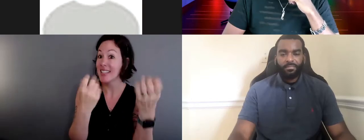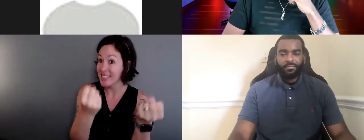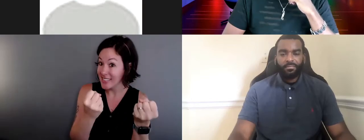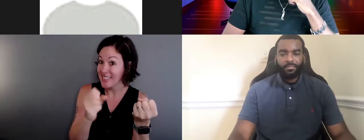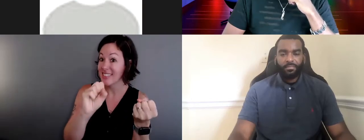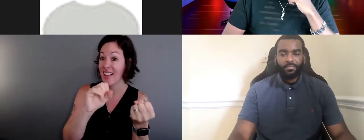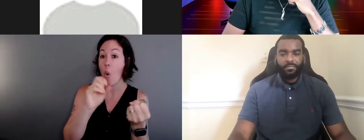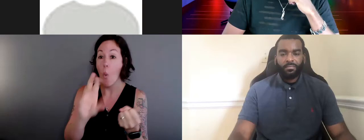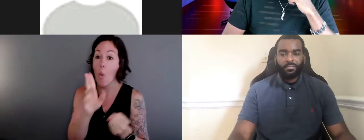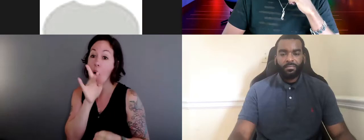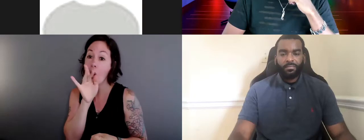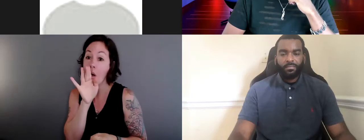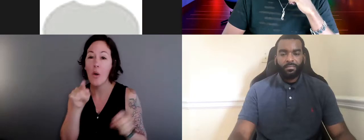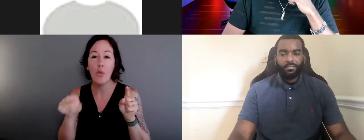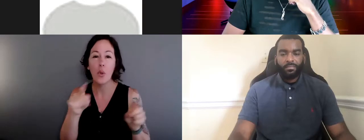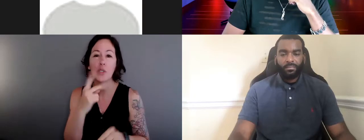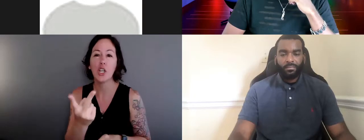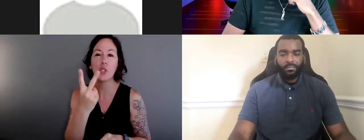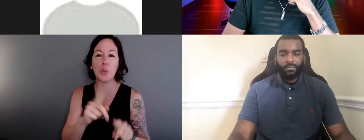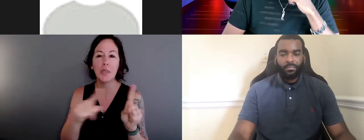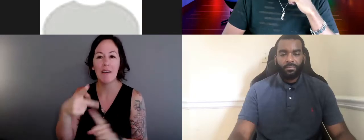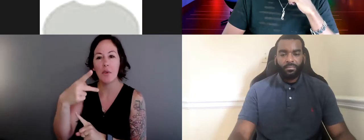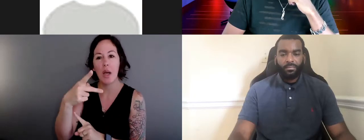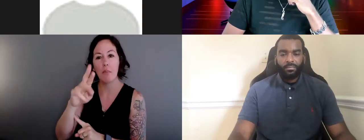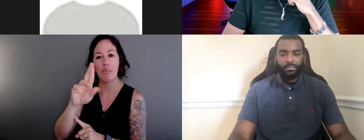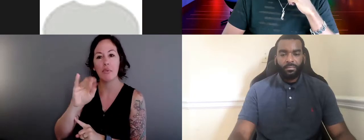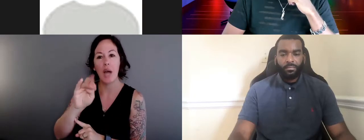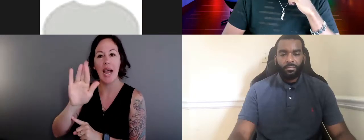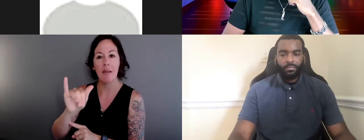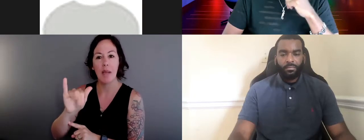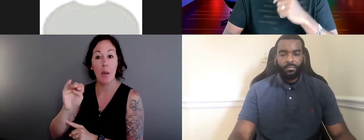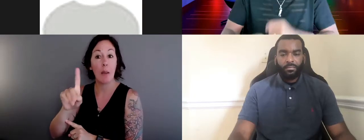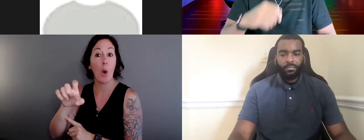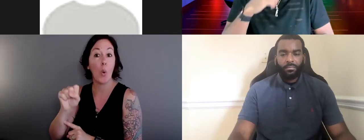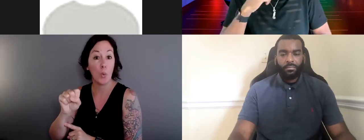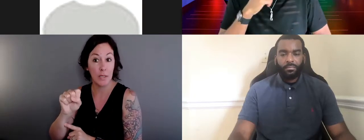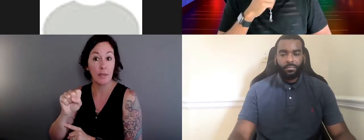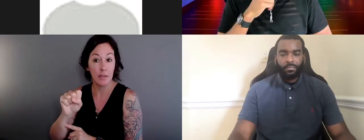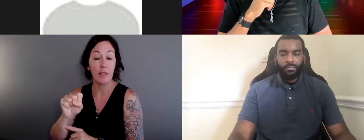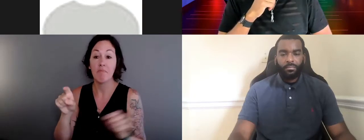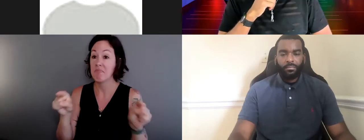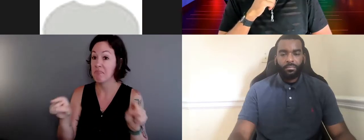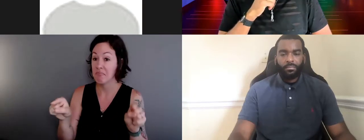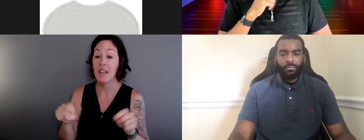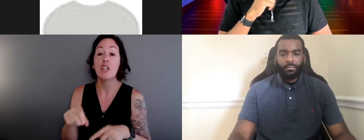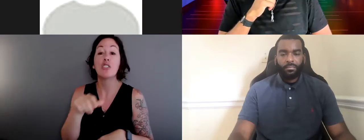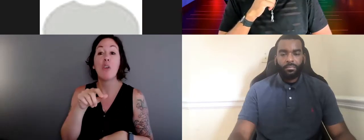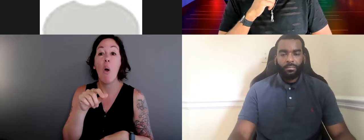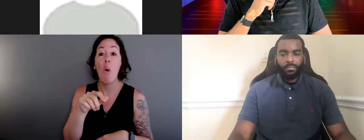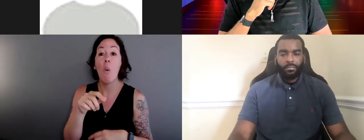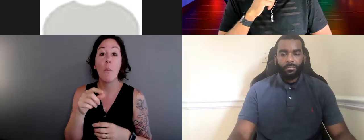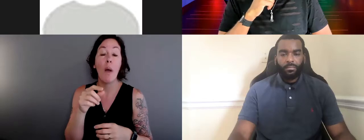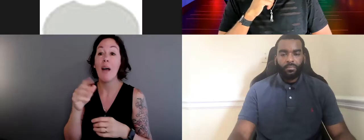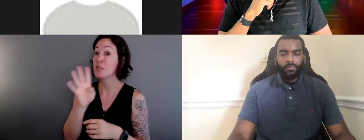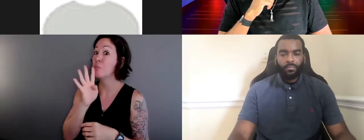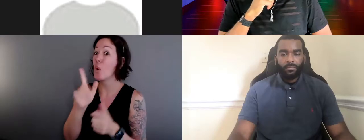So language can be signed or spoken. And these are the two primary